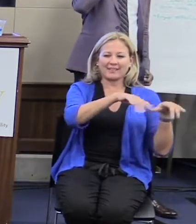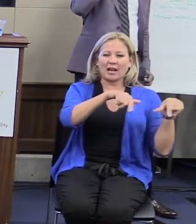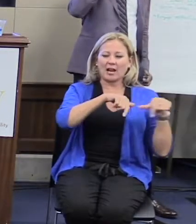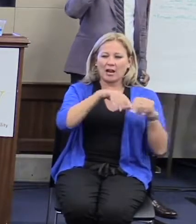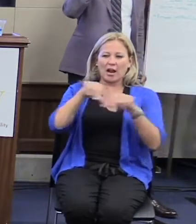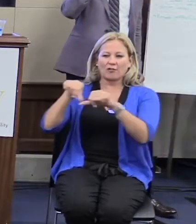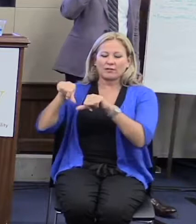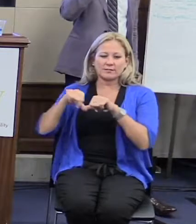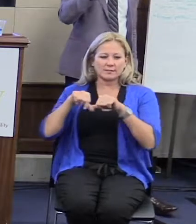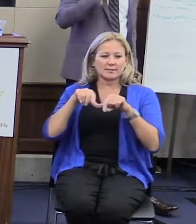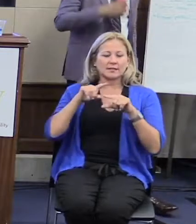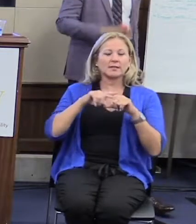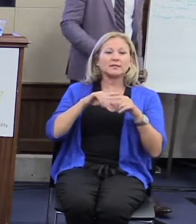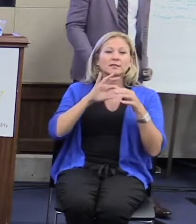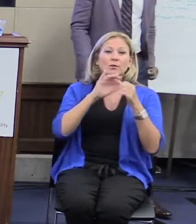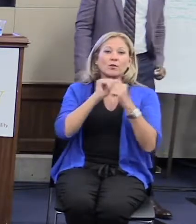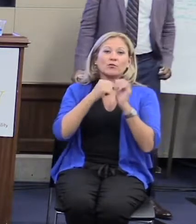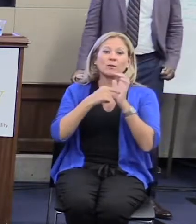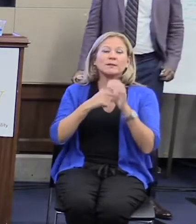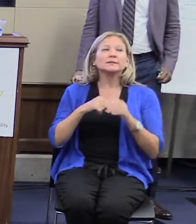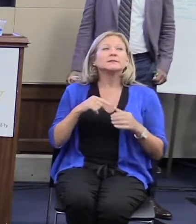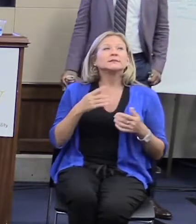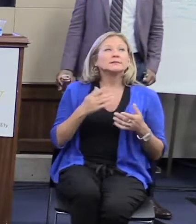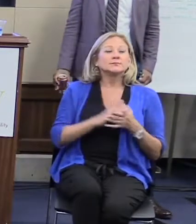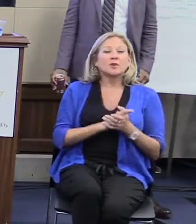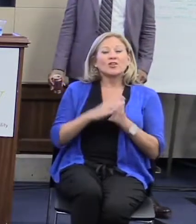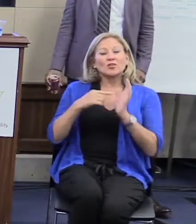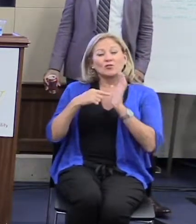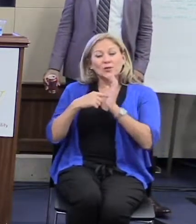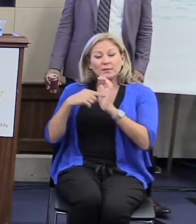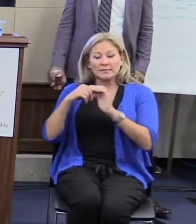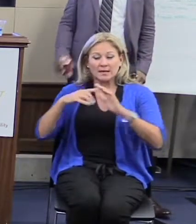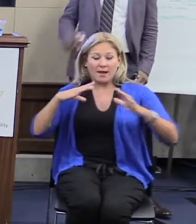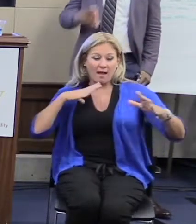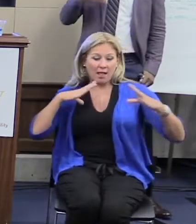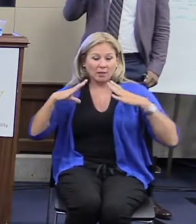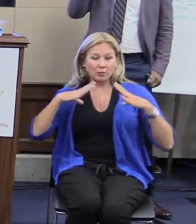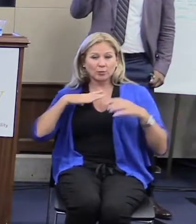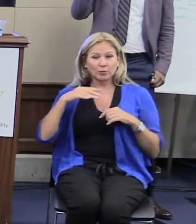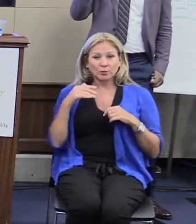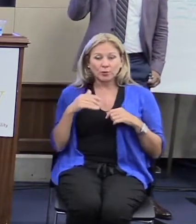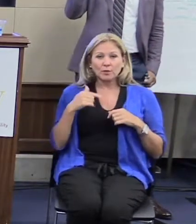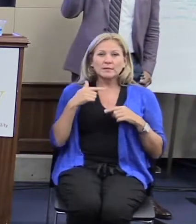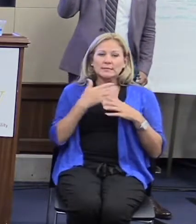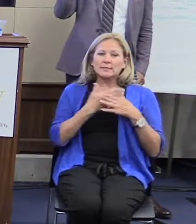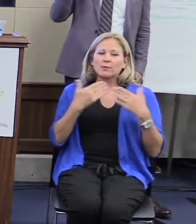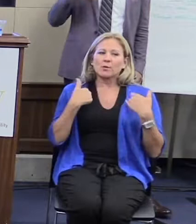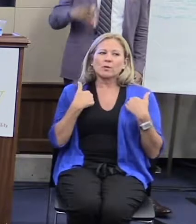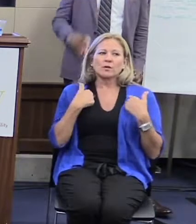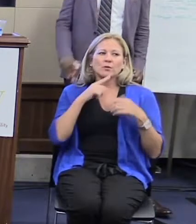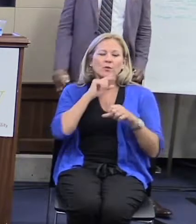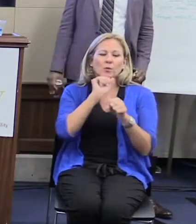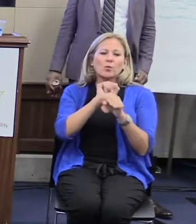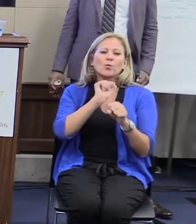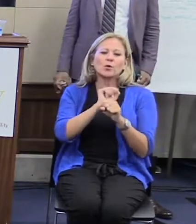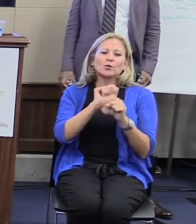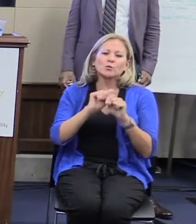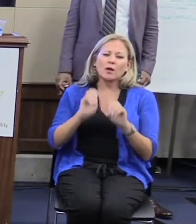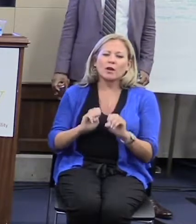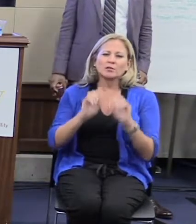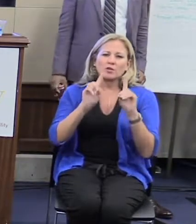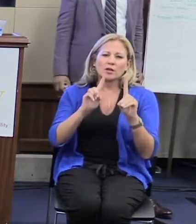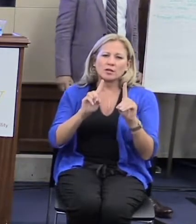of representation in Hollywood, it's something that that we really work to